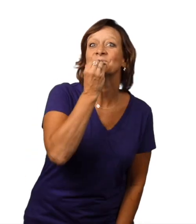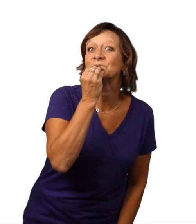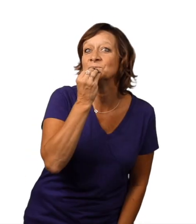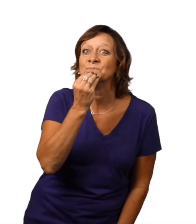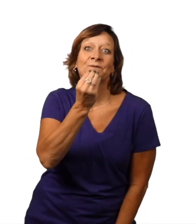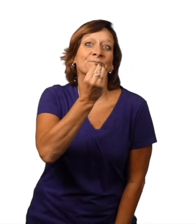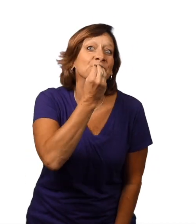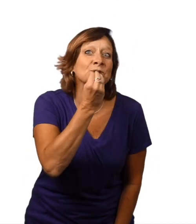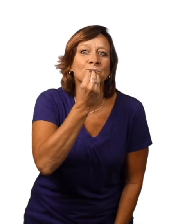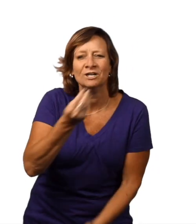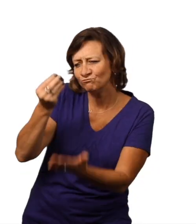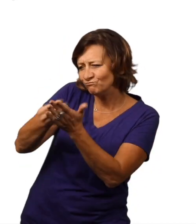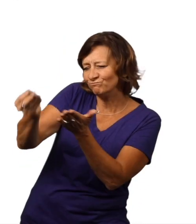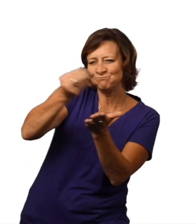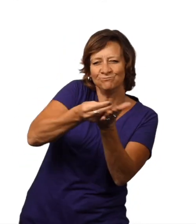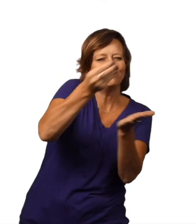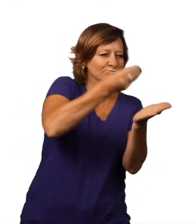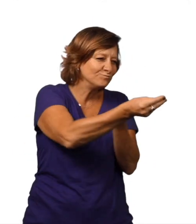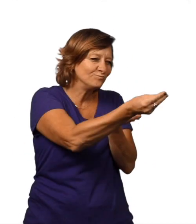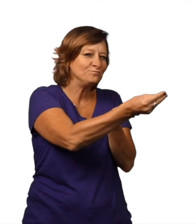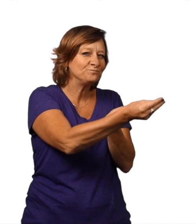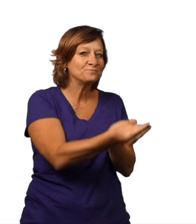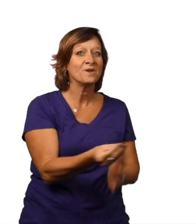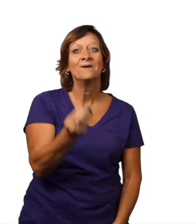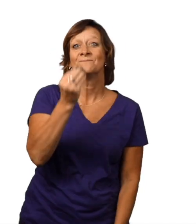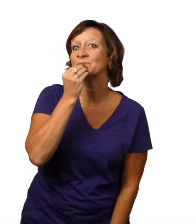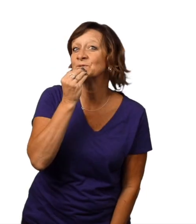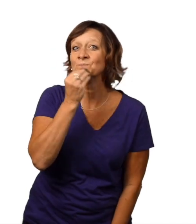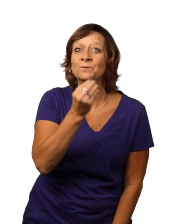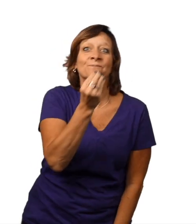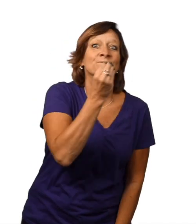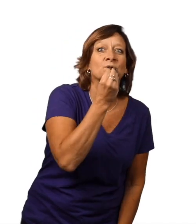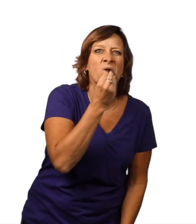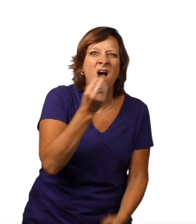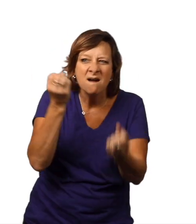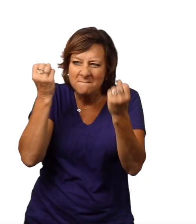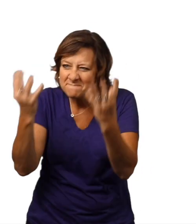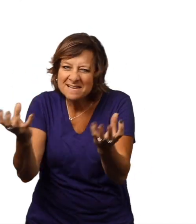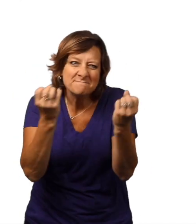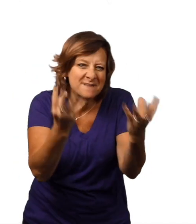Food, food. Buy, buy, buy. Food, food.